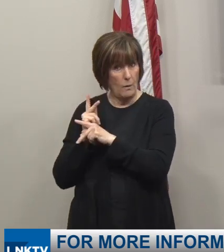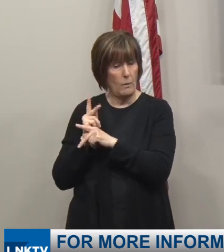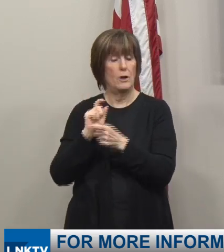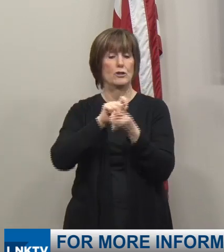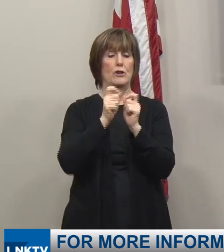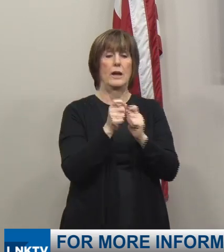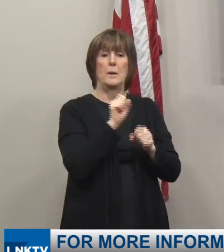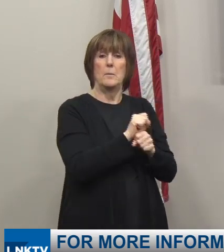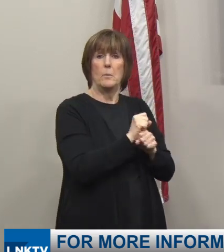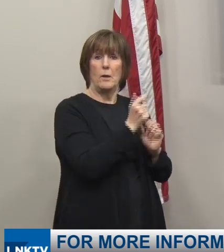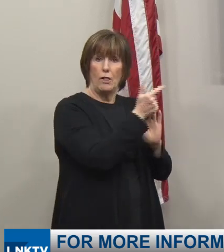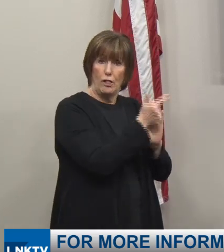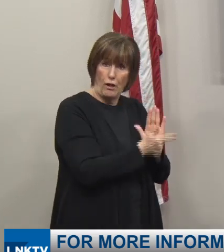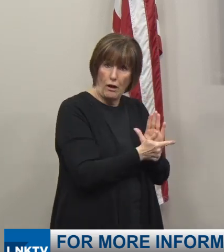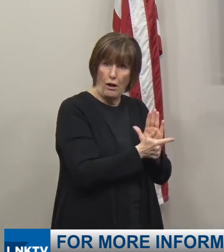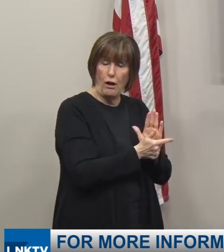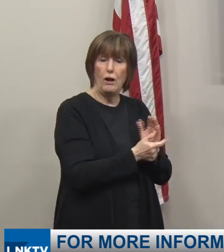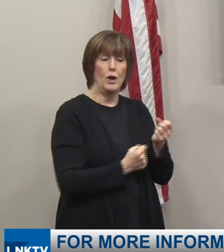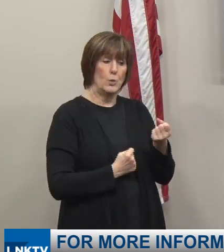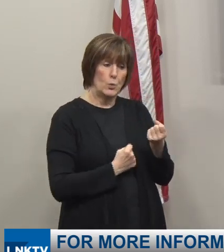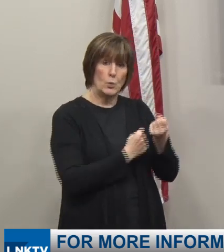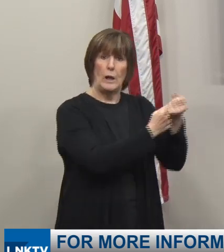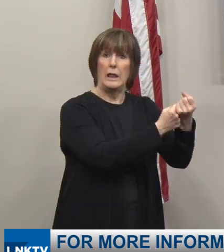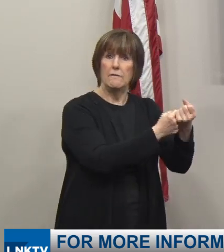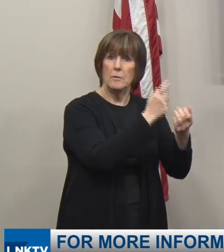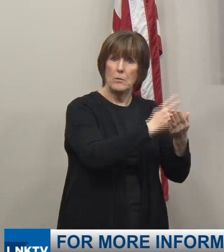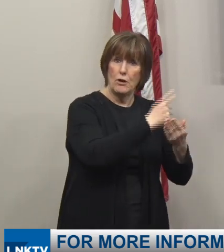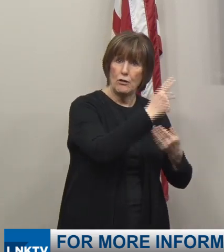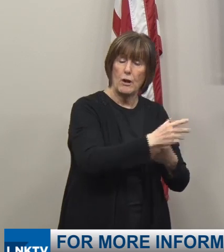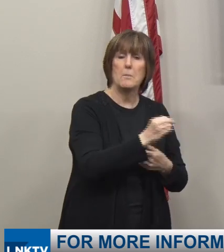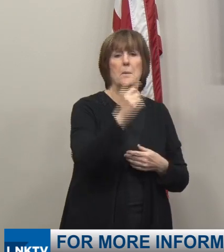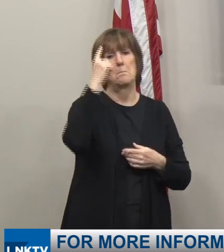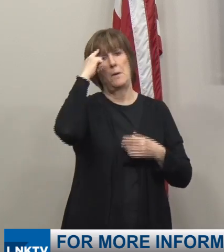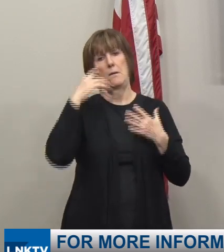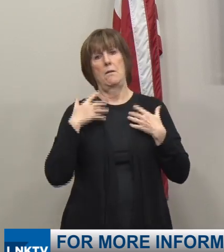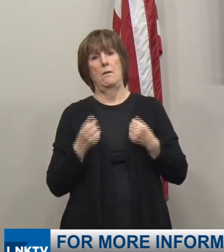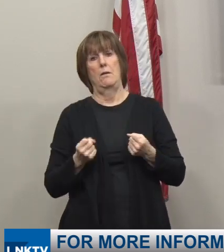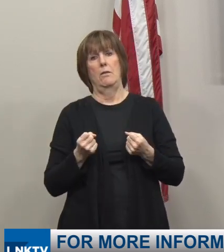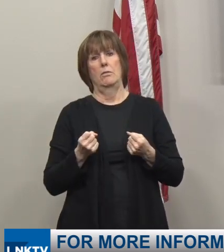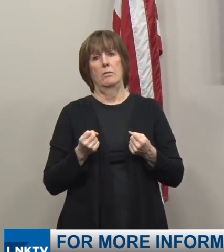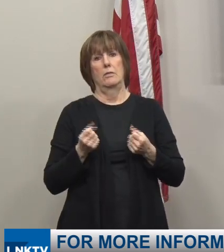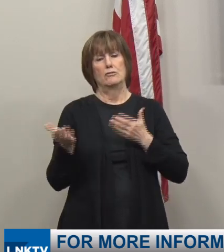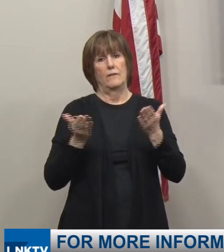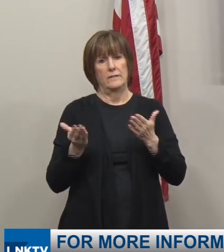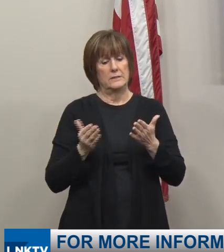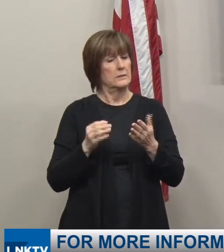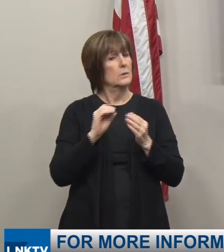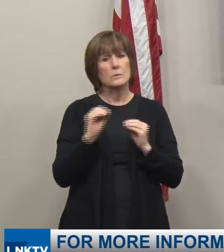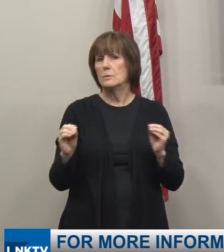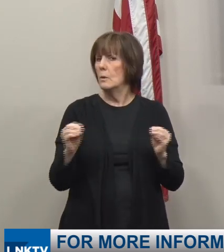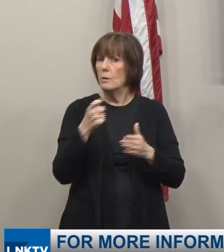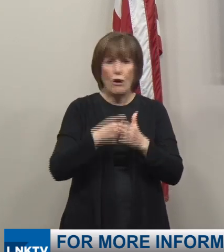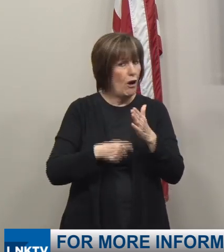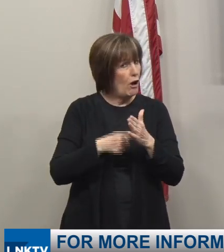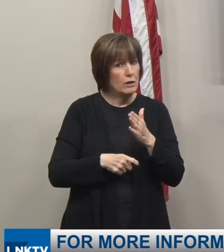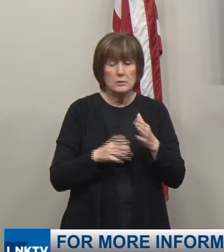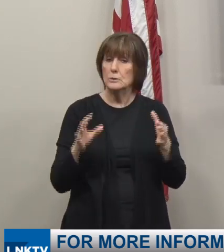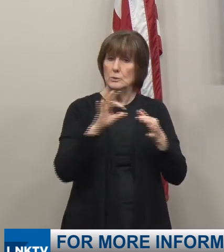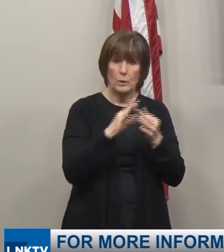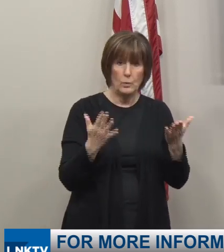law, relief programs, and mental health resources. There's no cost to participate. To join, go